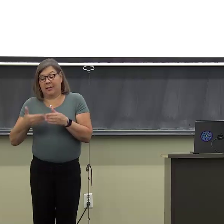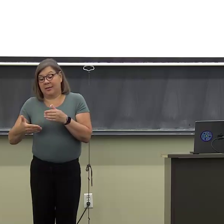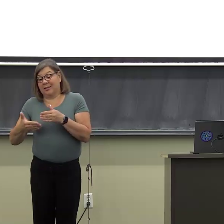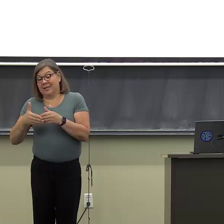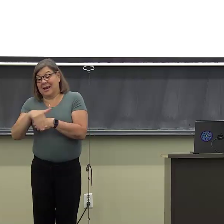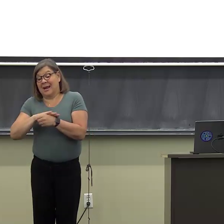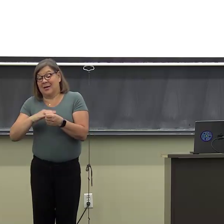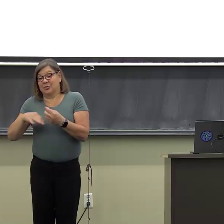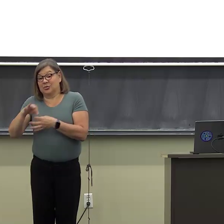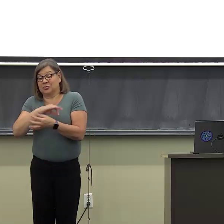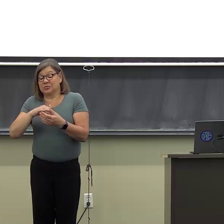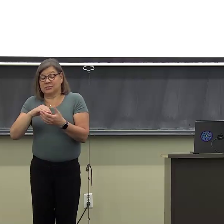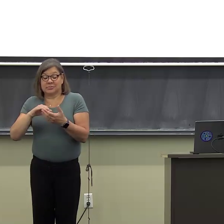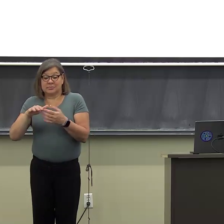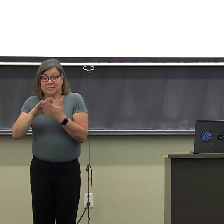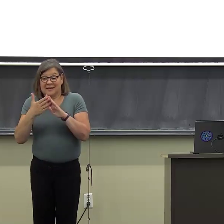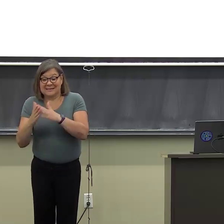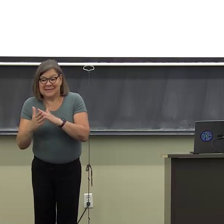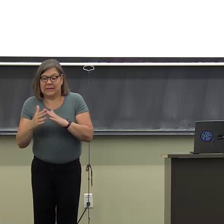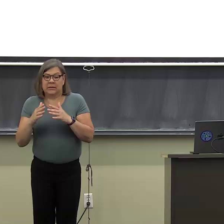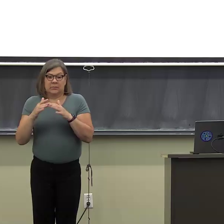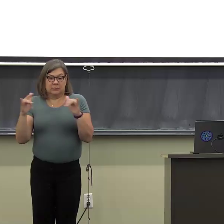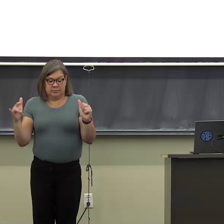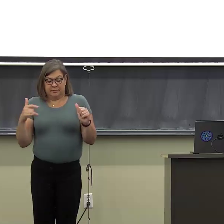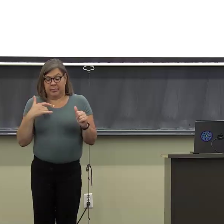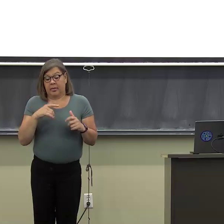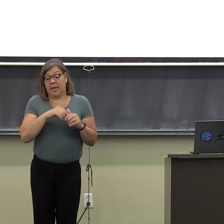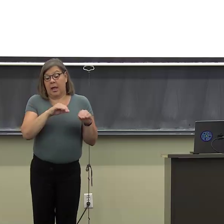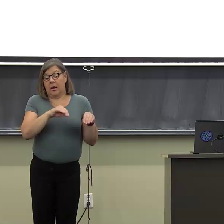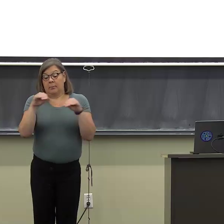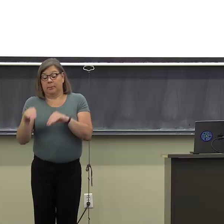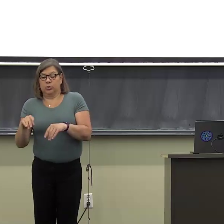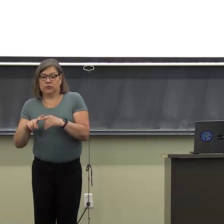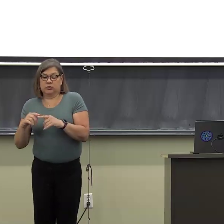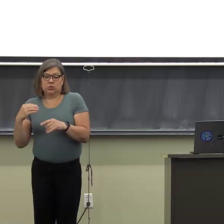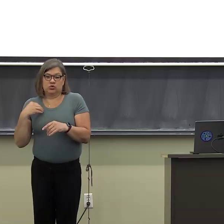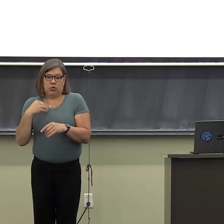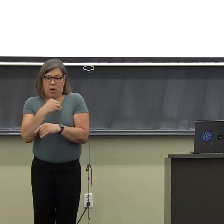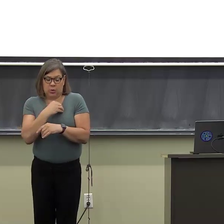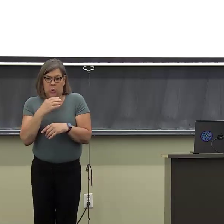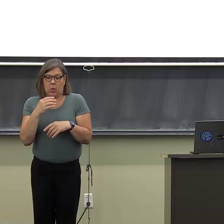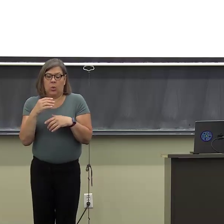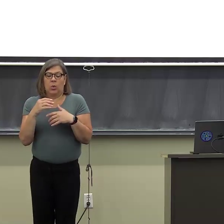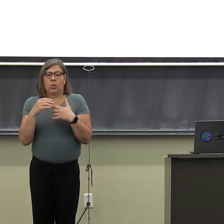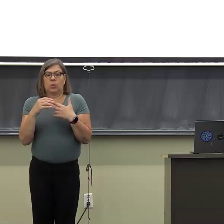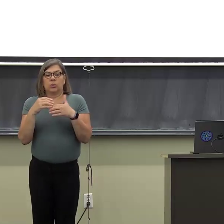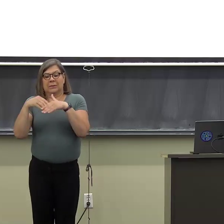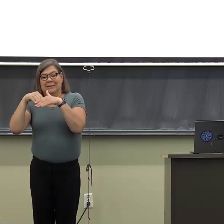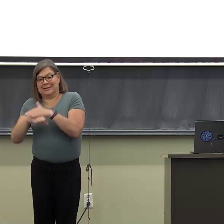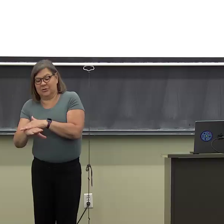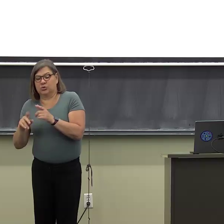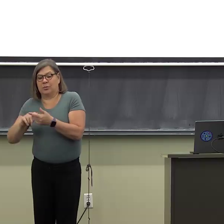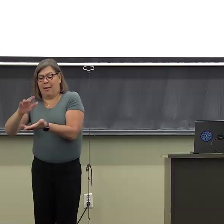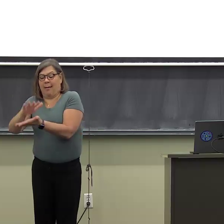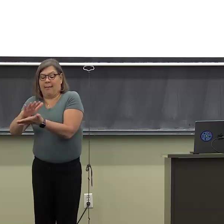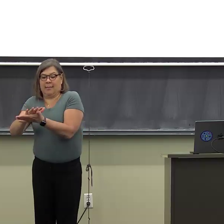forth. I then moved to Canada, to Toronto, to step into my academic